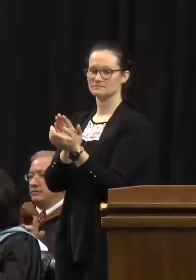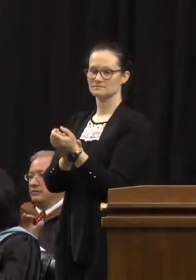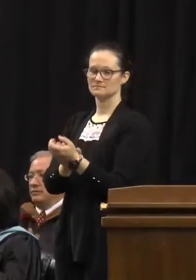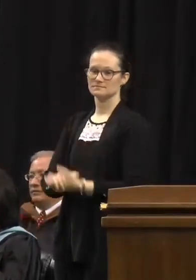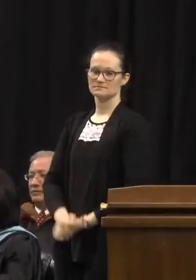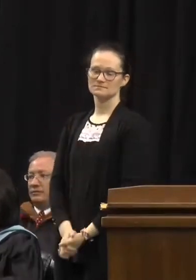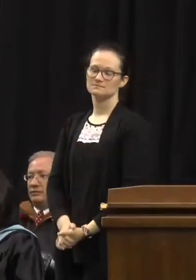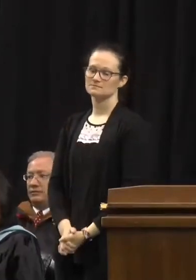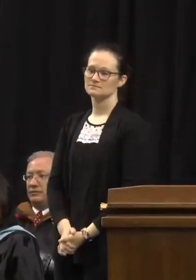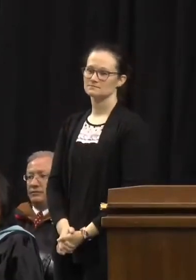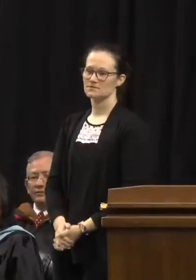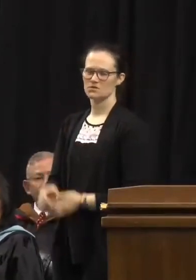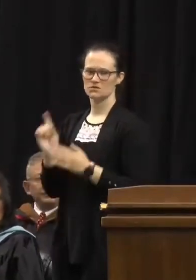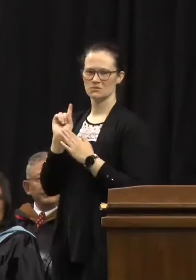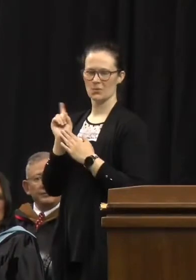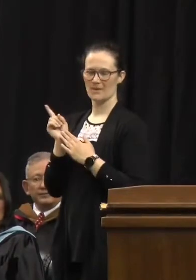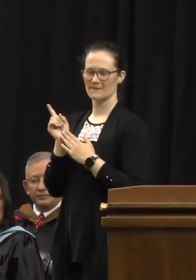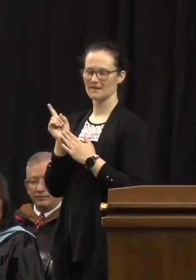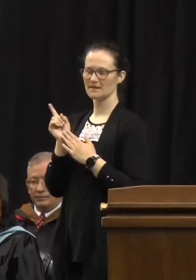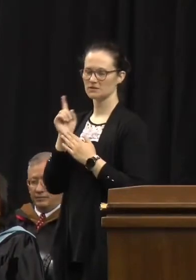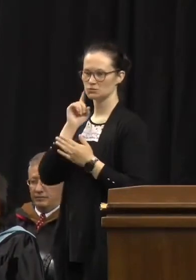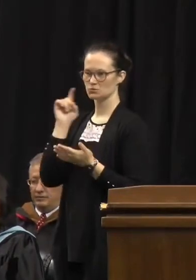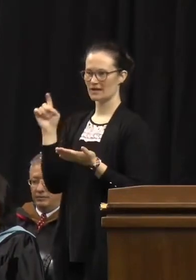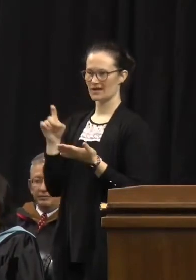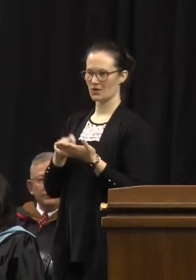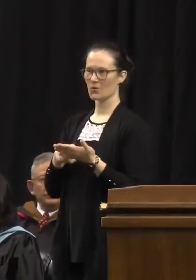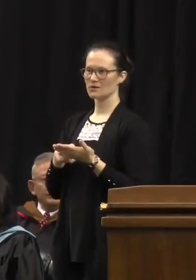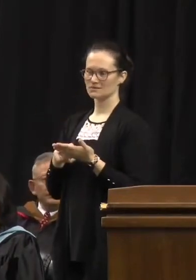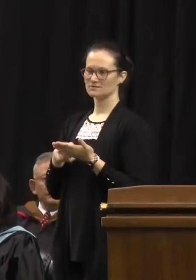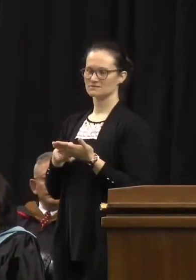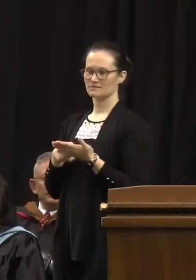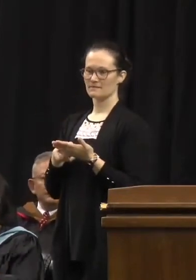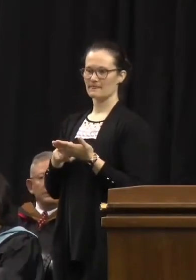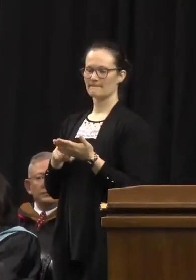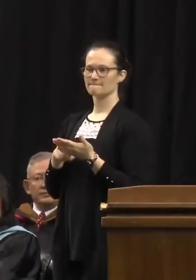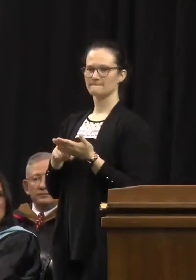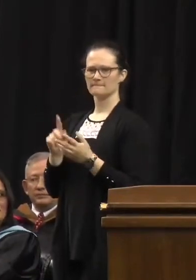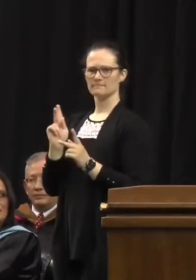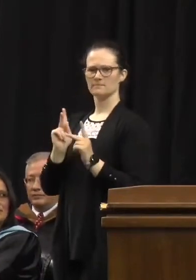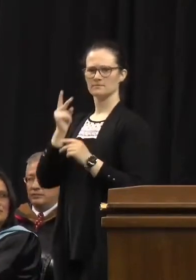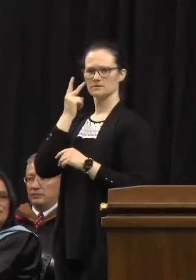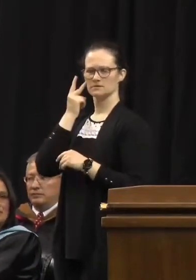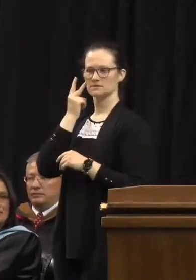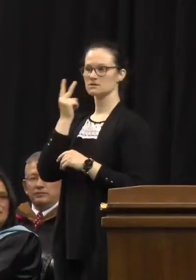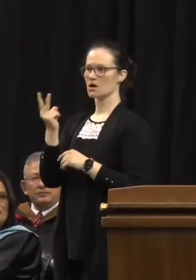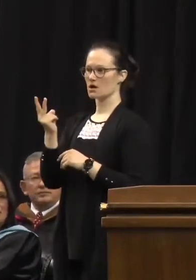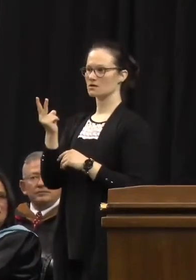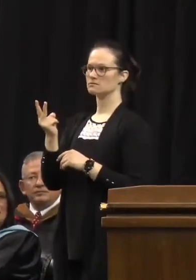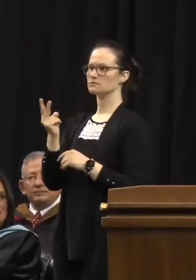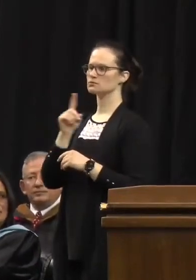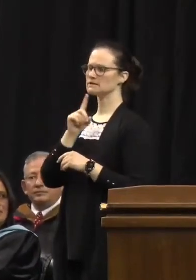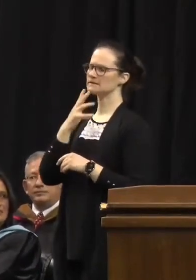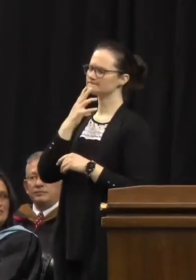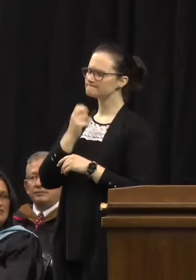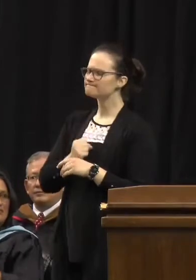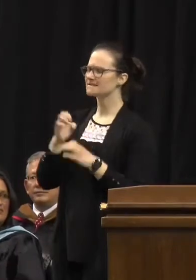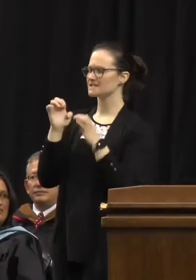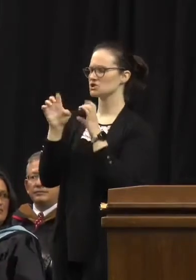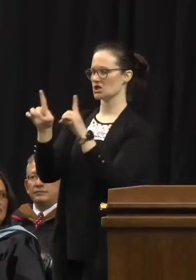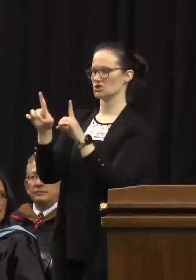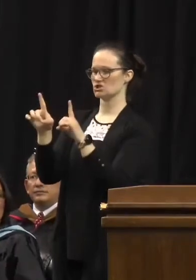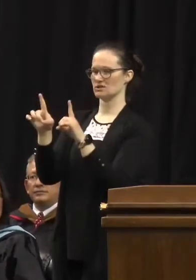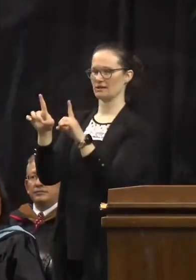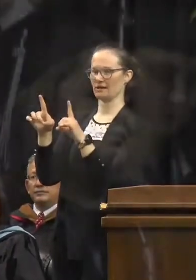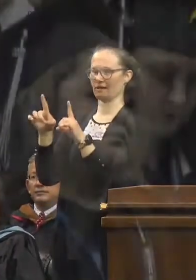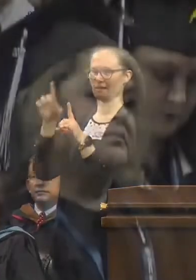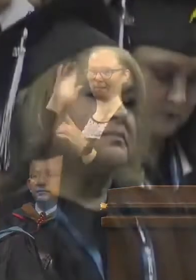And let's take a moment to just recognize those who saw the value of education and believed in you and